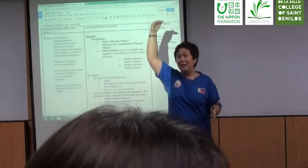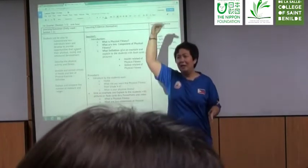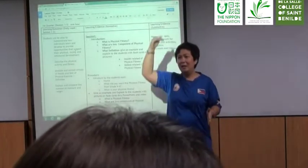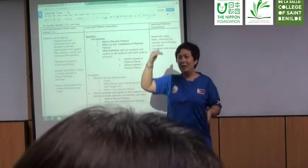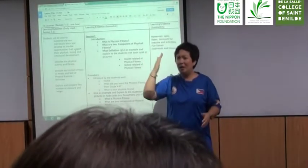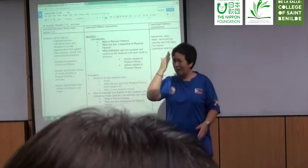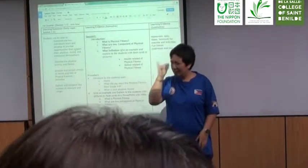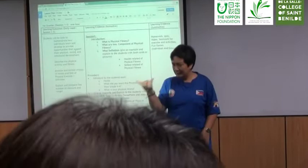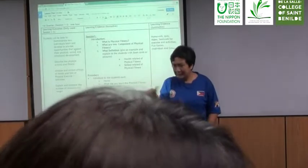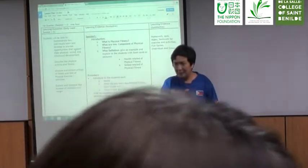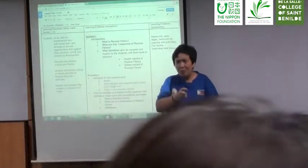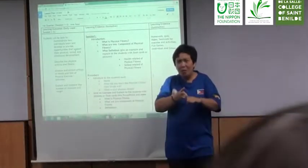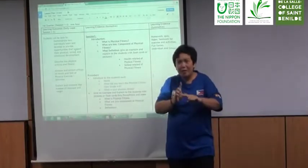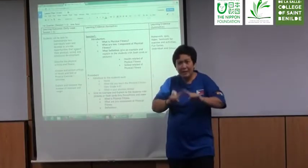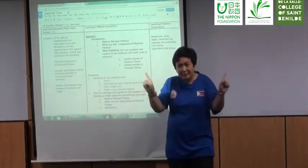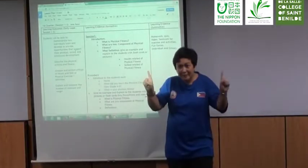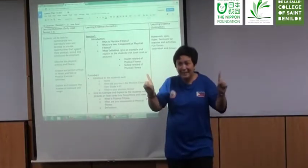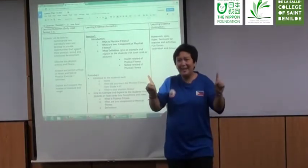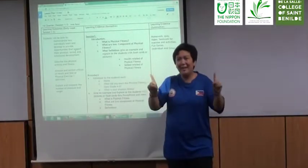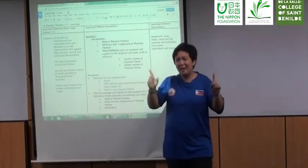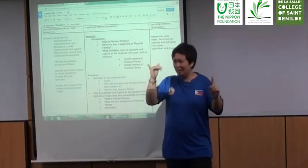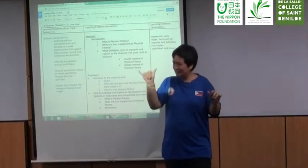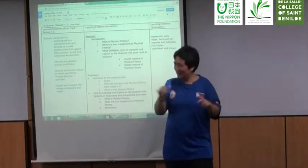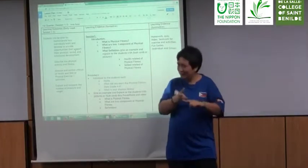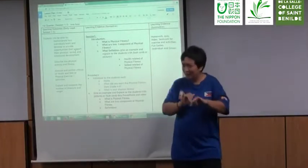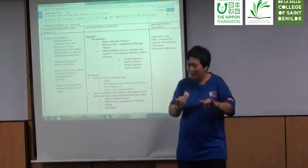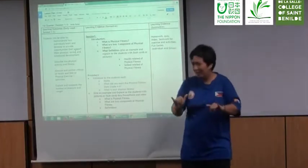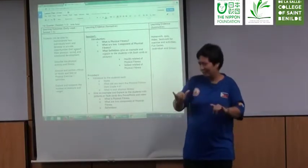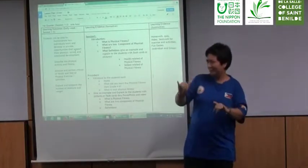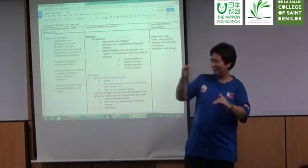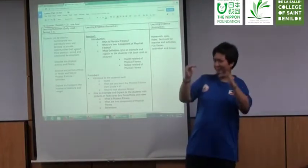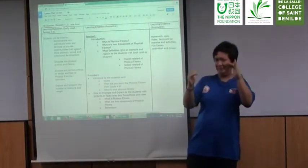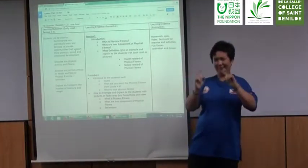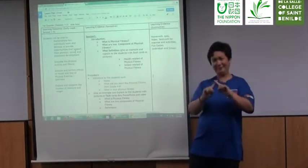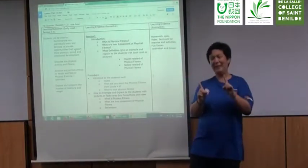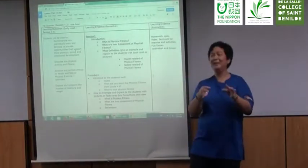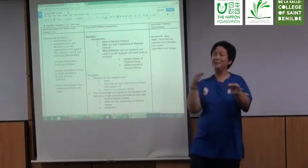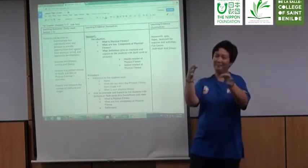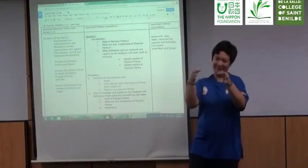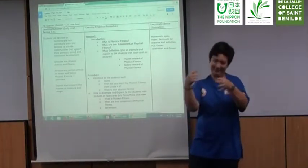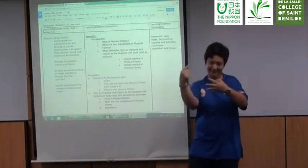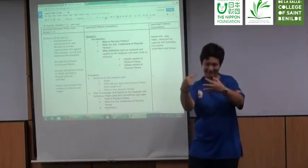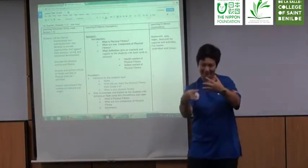So with regards to height, we will do comparative